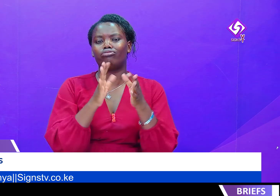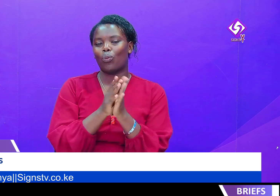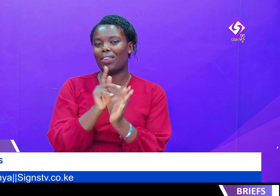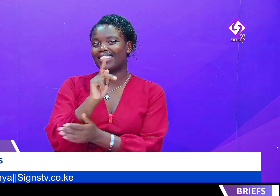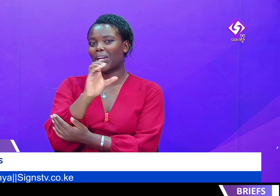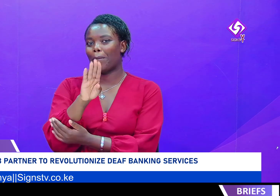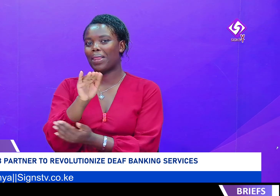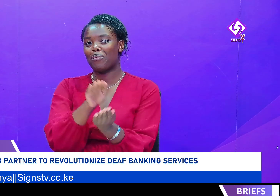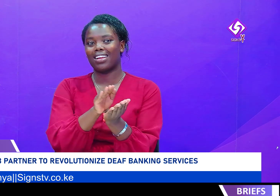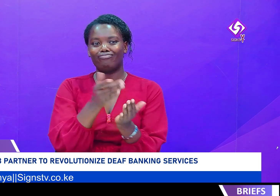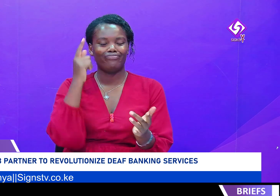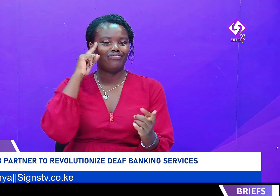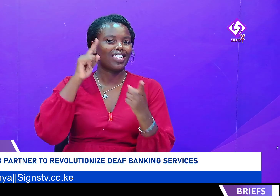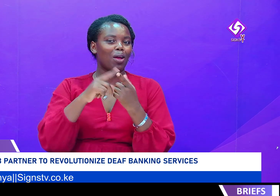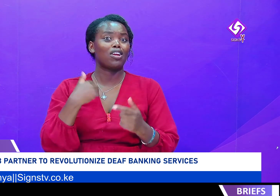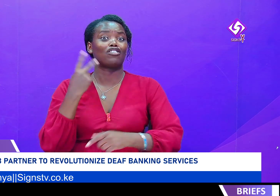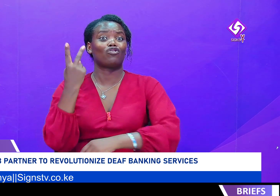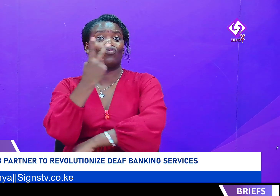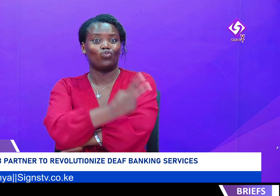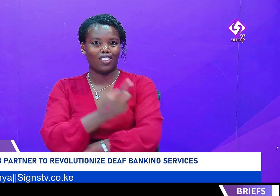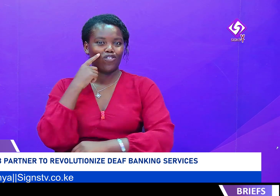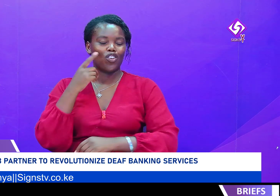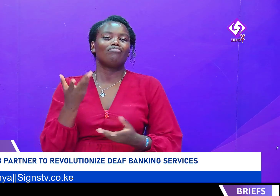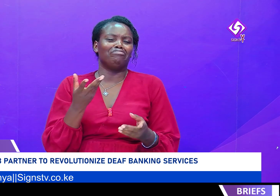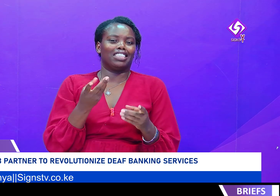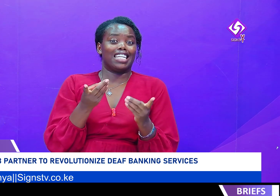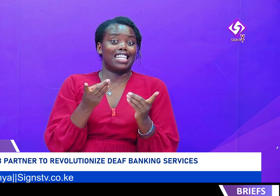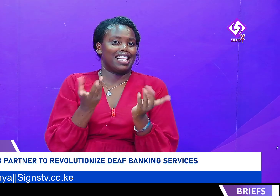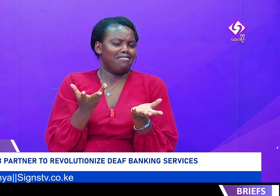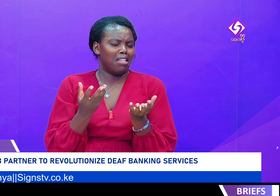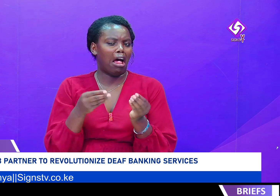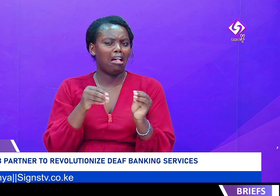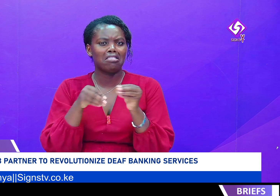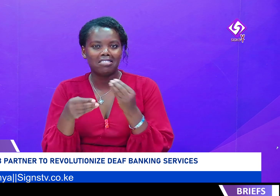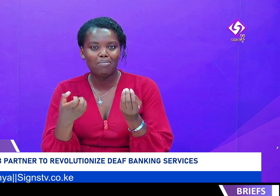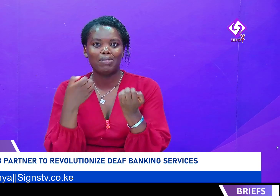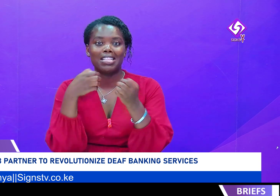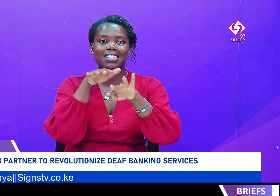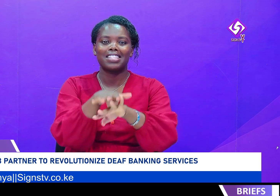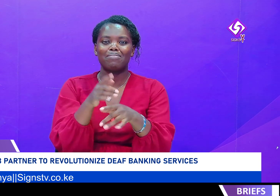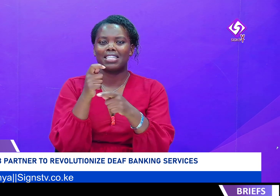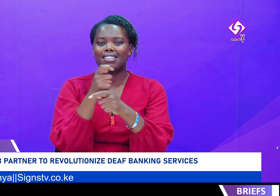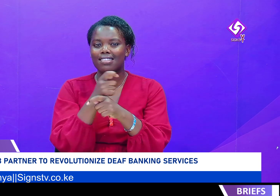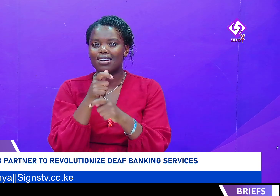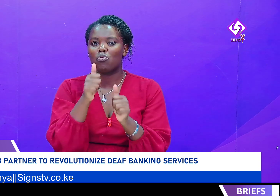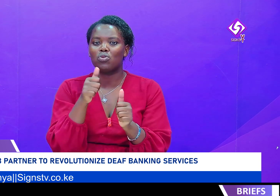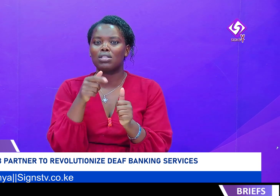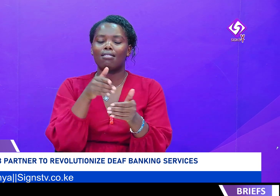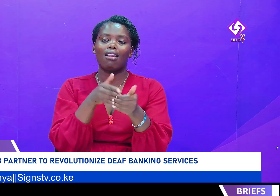Science Media Kenya Limited, in collaboration with KCB Bank, conducted a two-day disability mainstreaming training at its leadership center